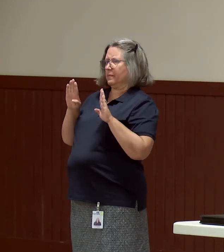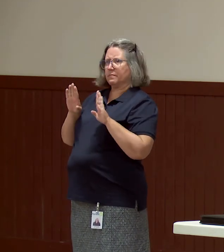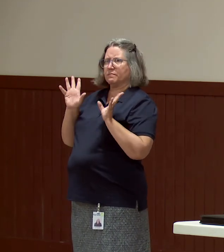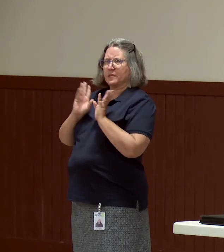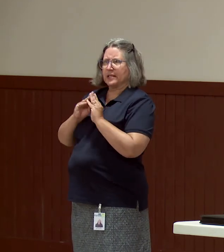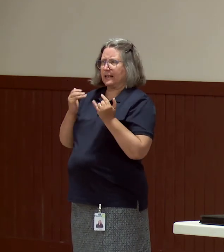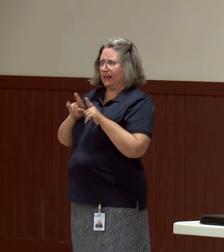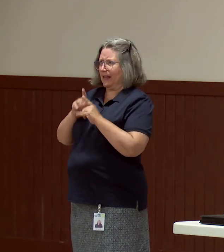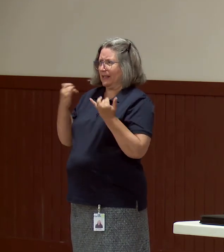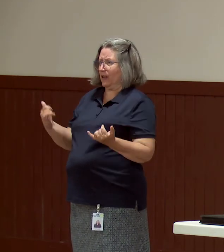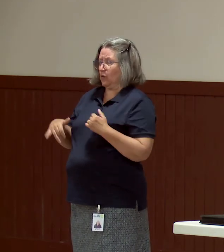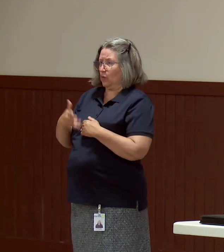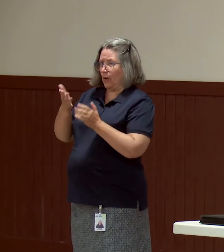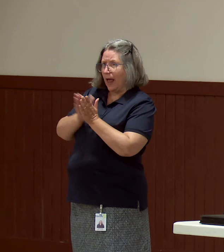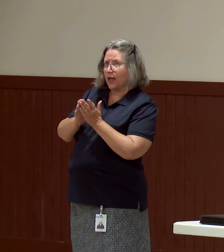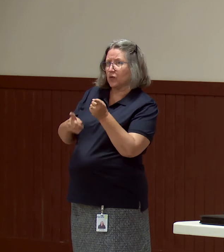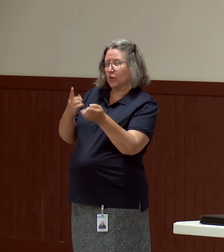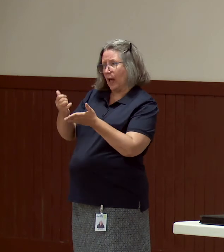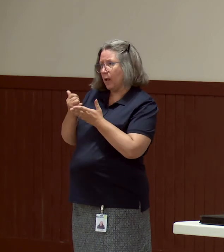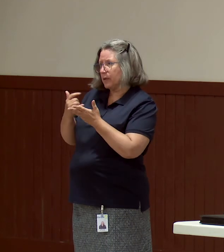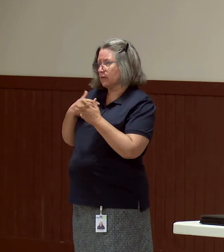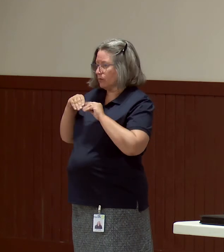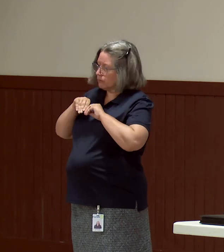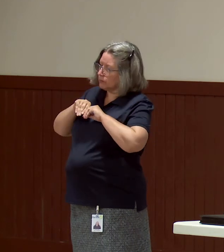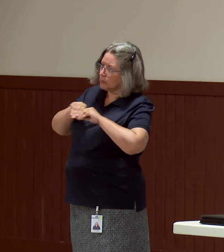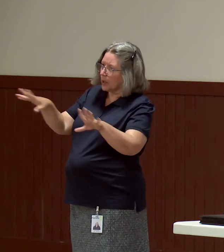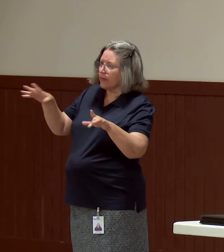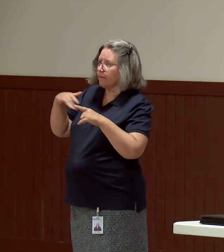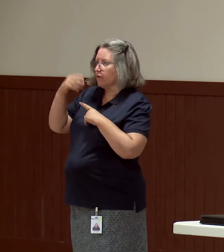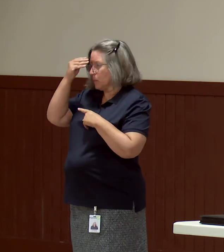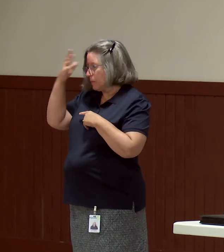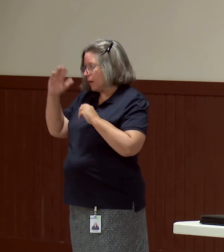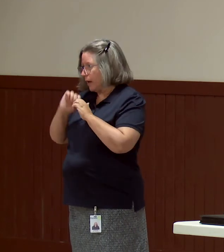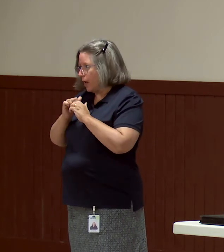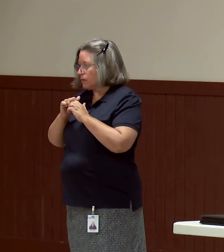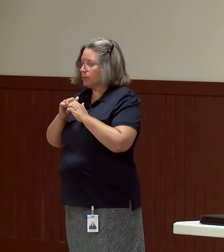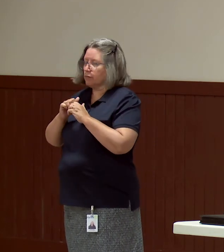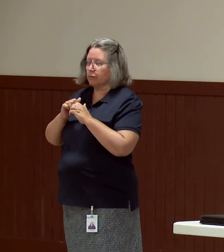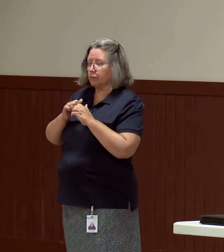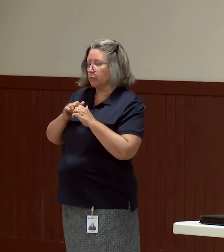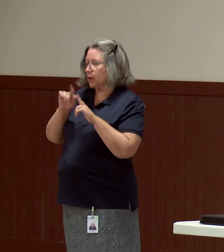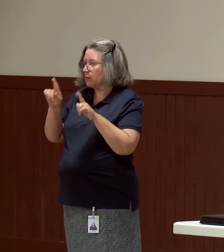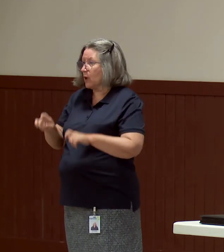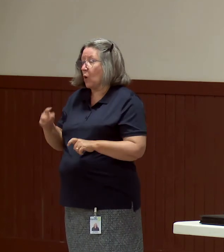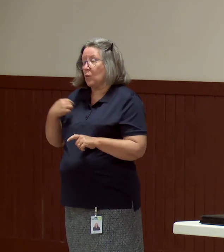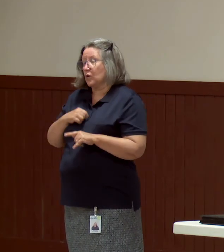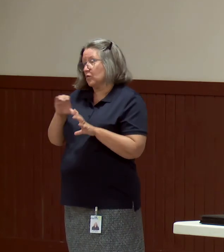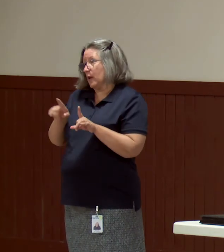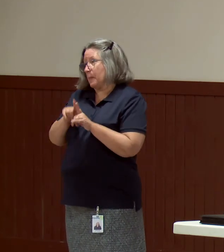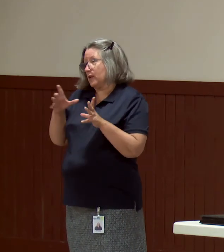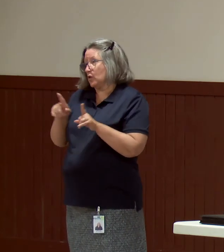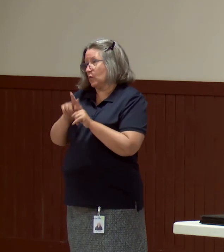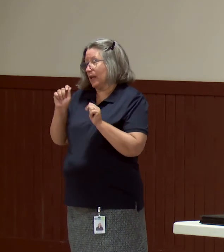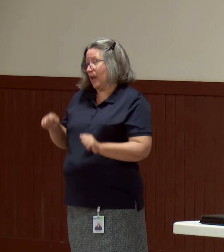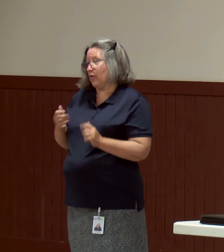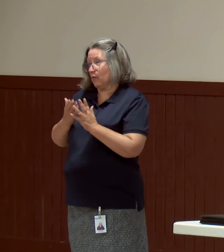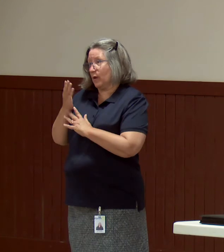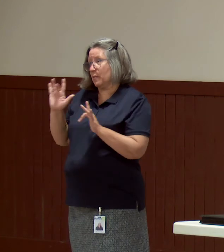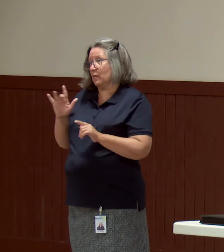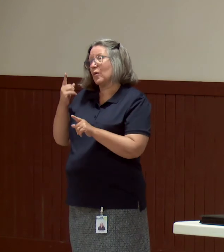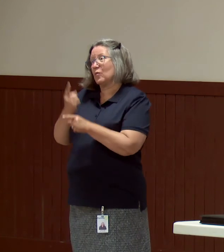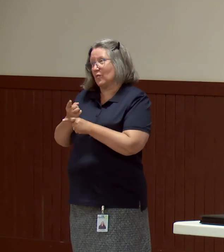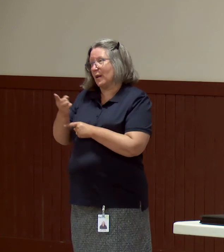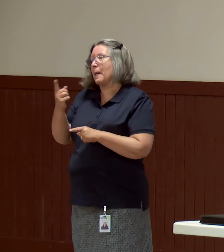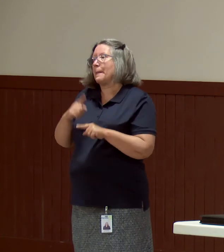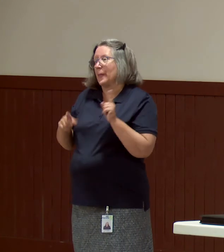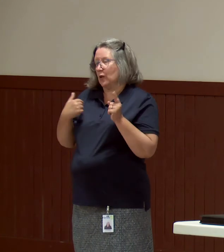from organizations like you that can help us do those kind of things. We're doing as much as we know how to do electronically, but yes, we also